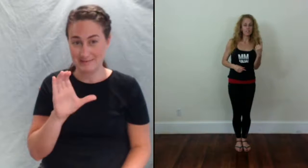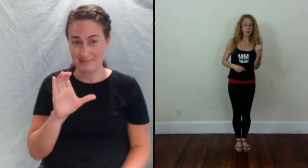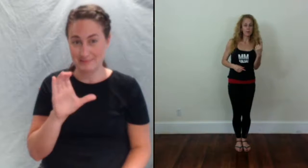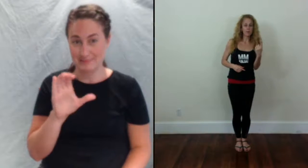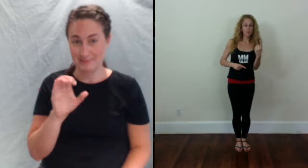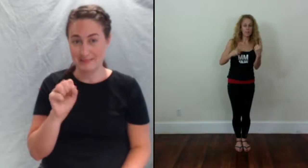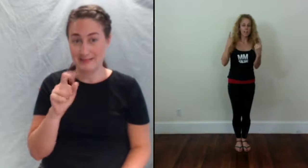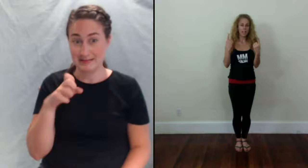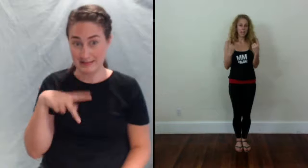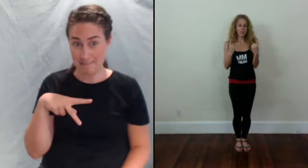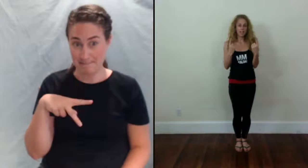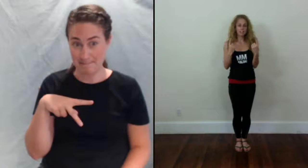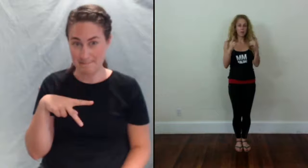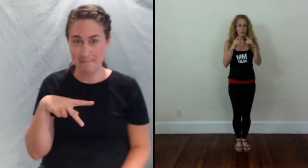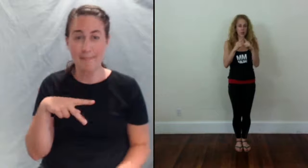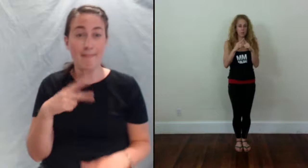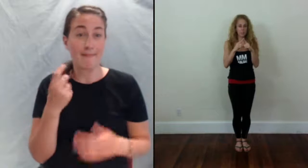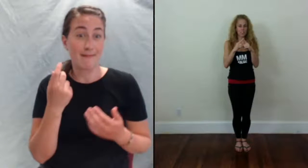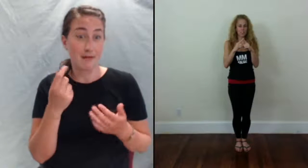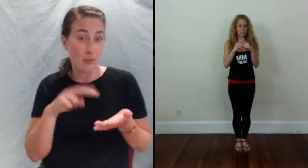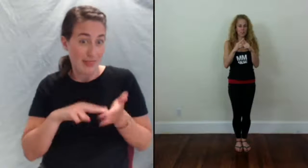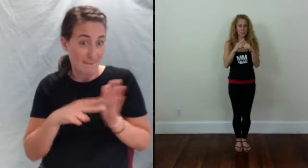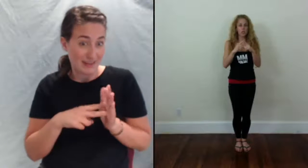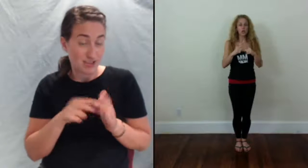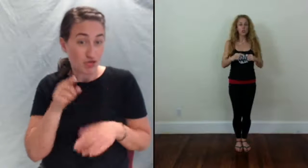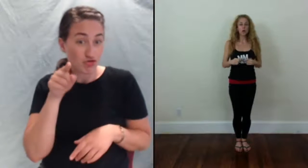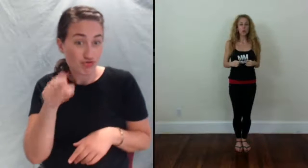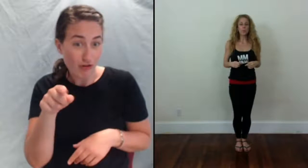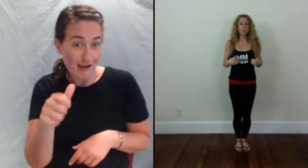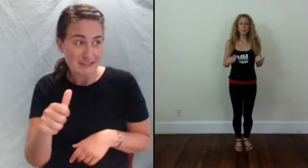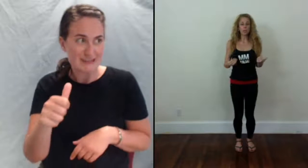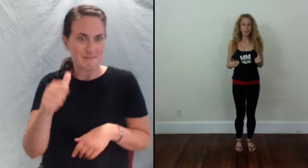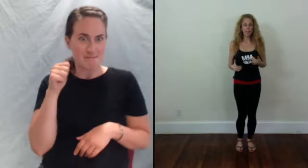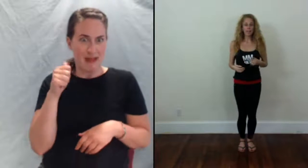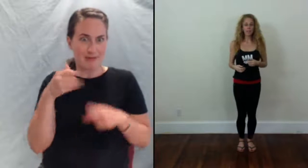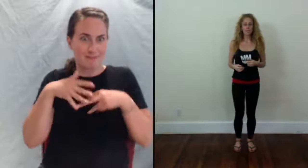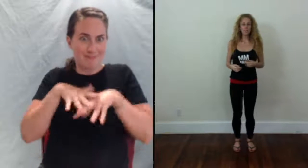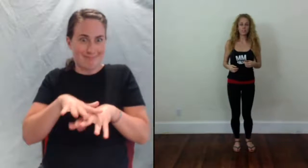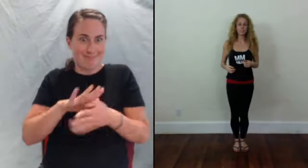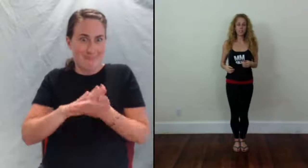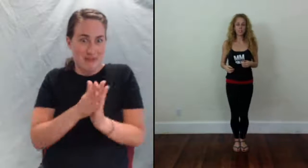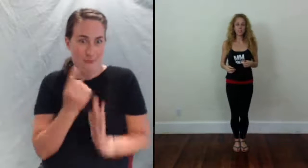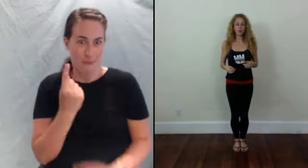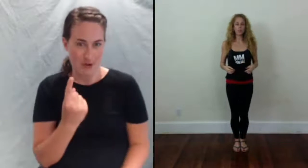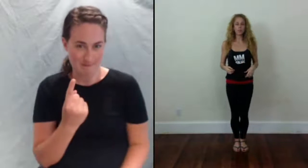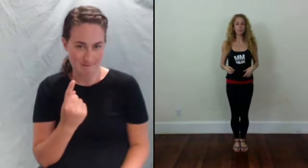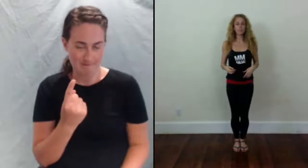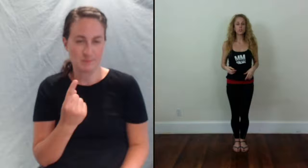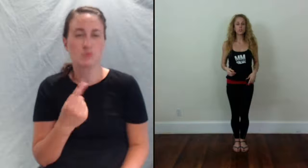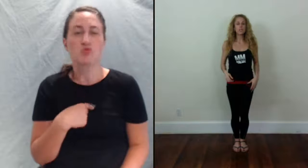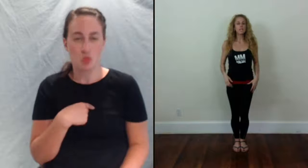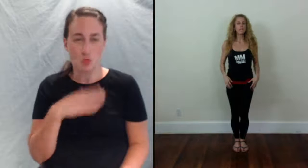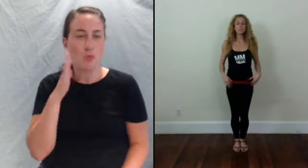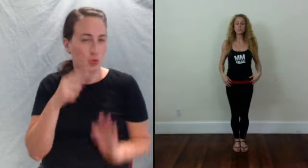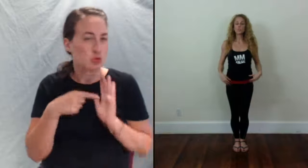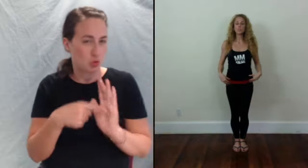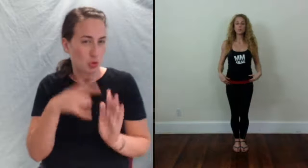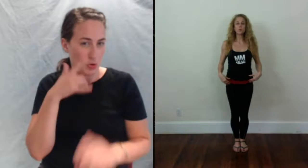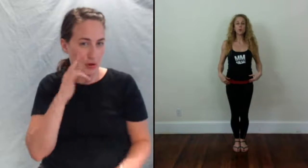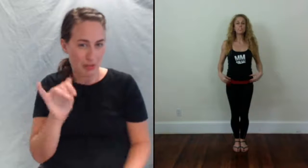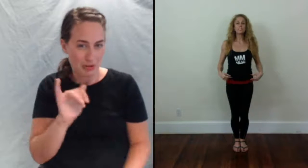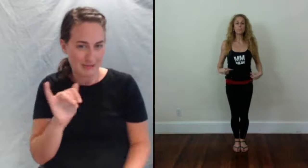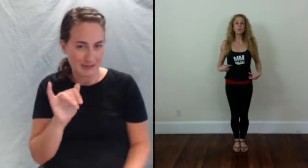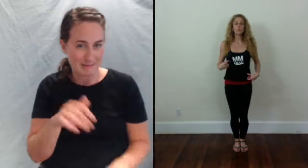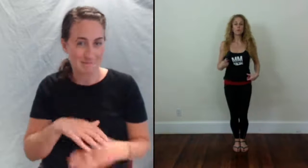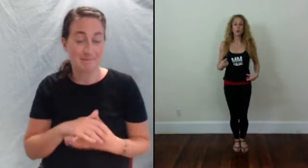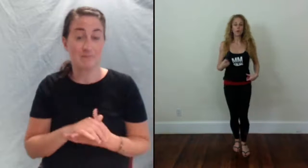a front step and a back step put together. So, looking at it from this direction, what we're going to do is we're just going